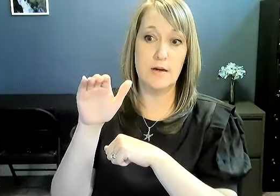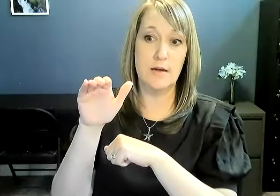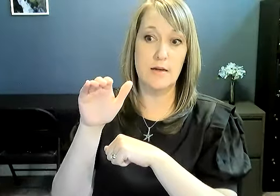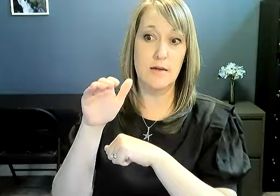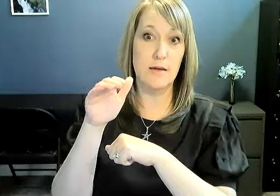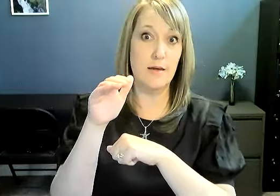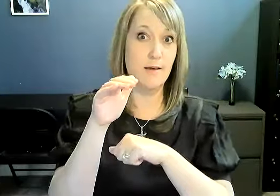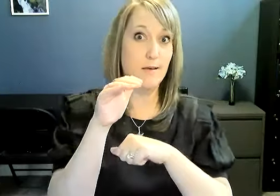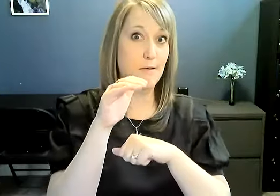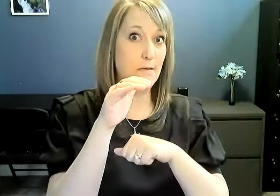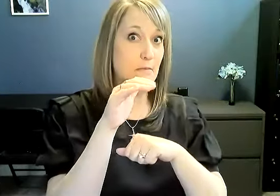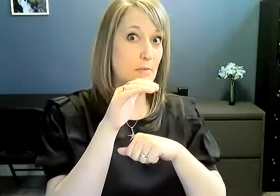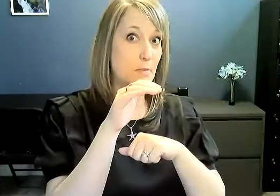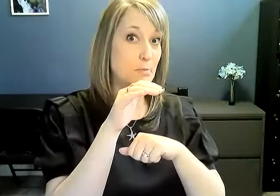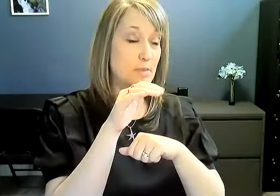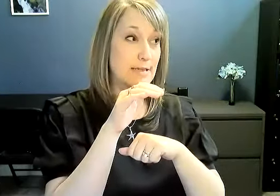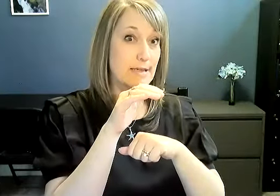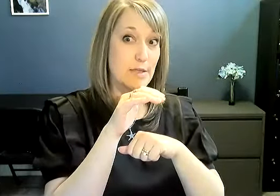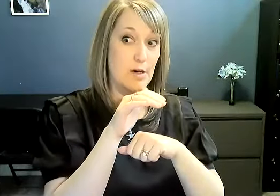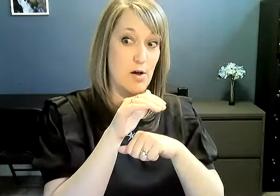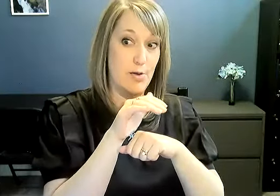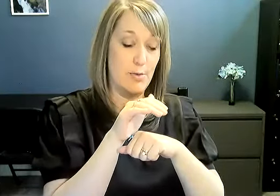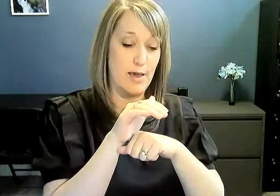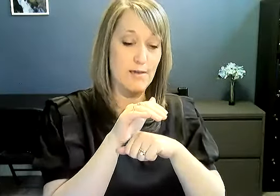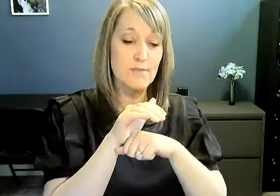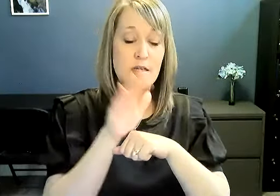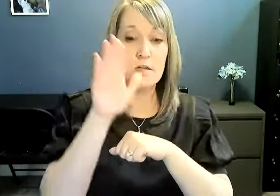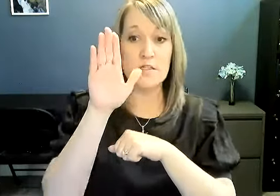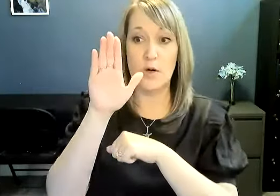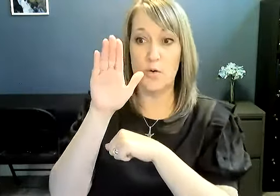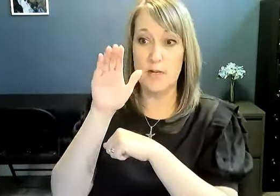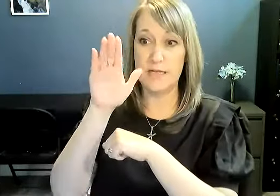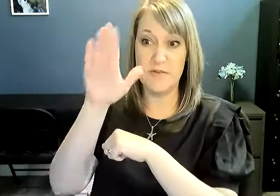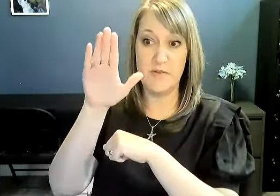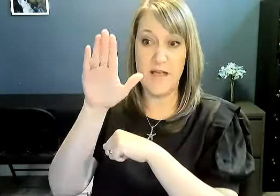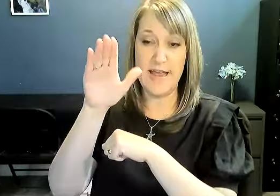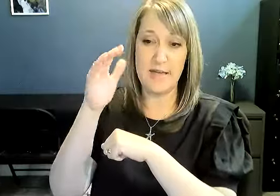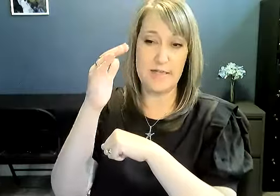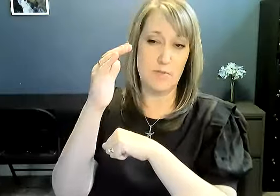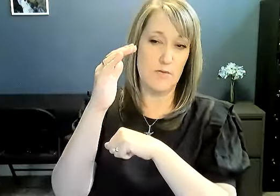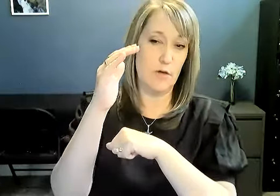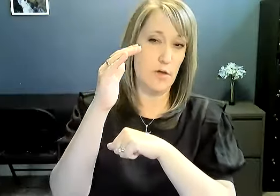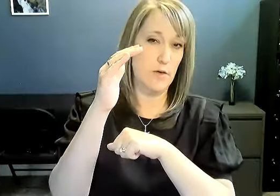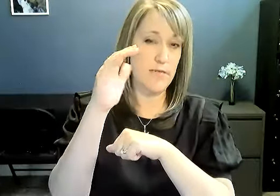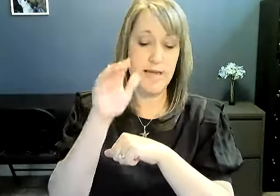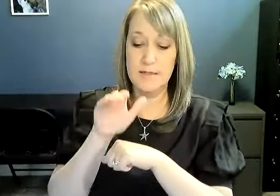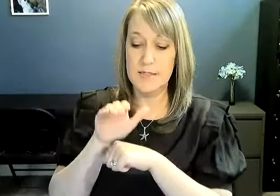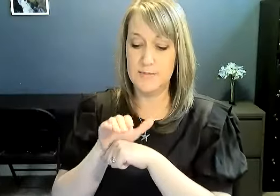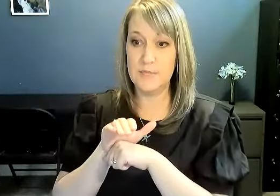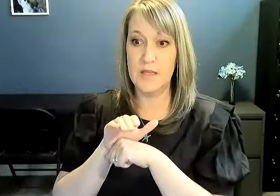kind of basically gone. Okay, so instead of a flat hand, it's more of a curved hand, and